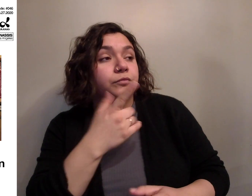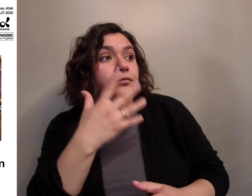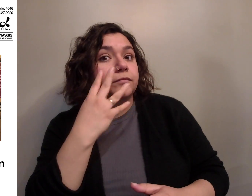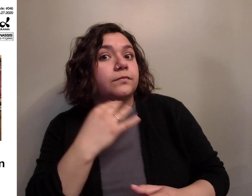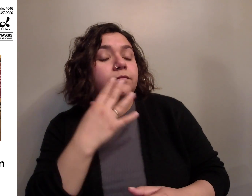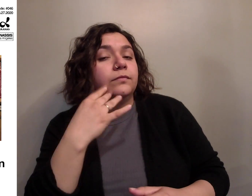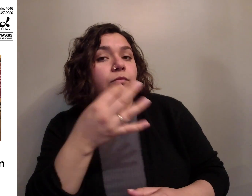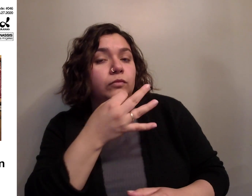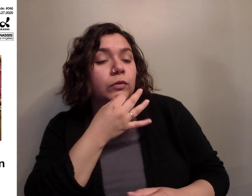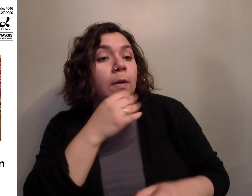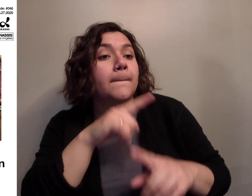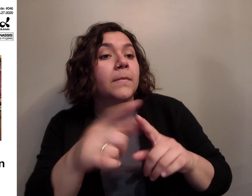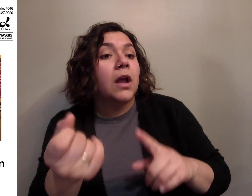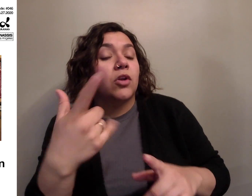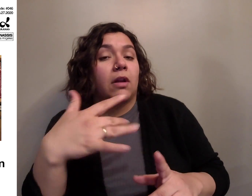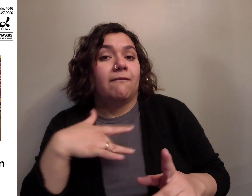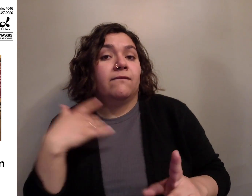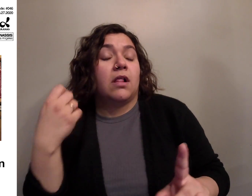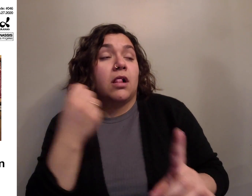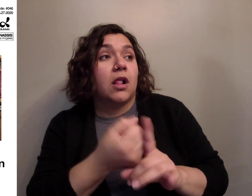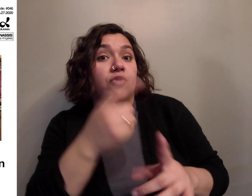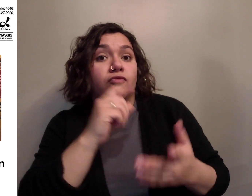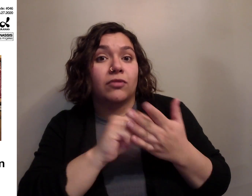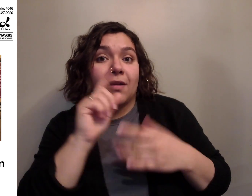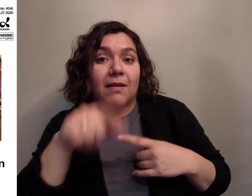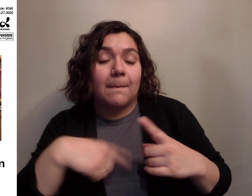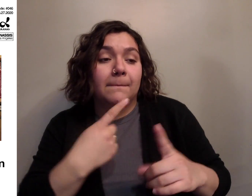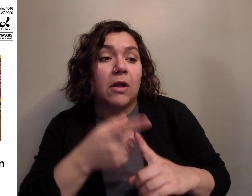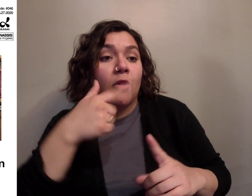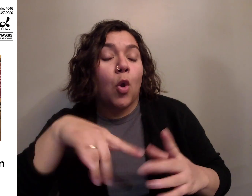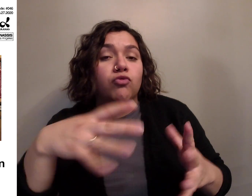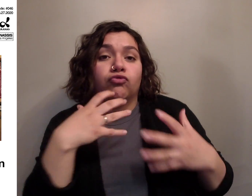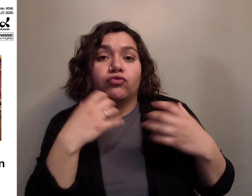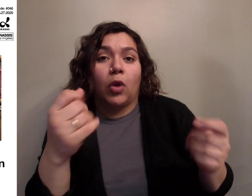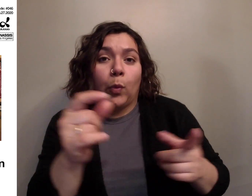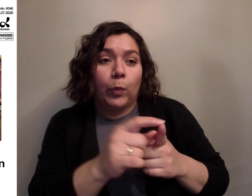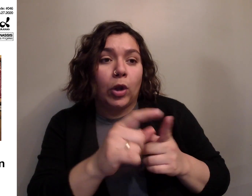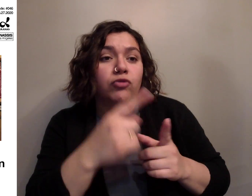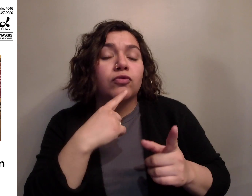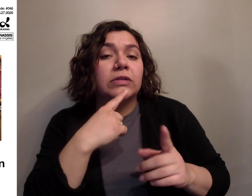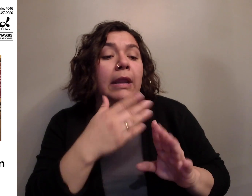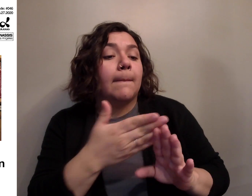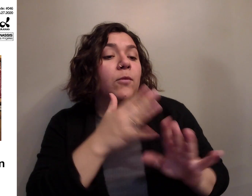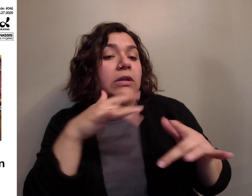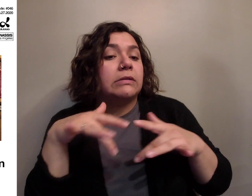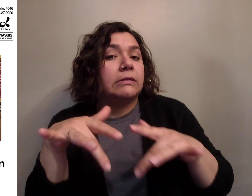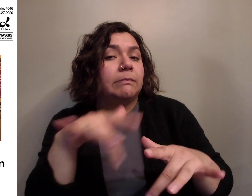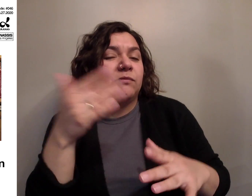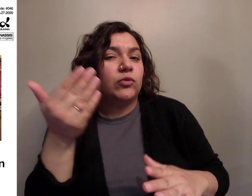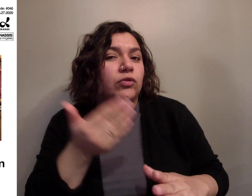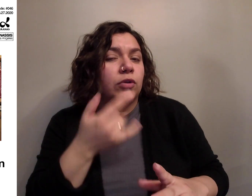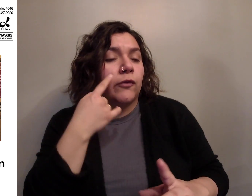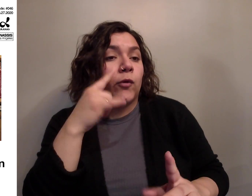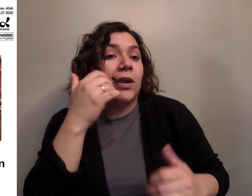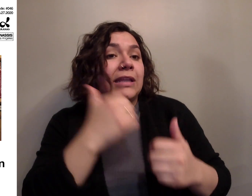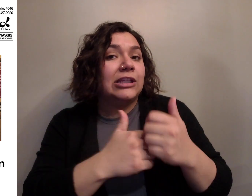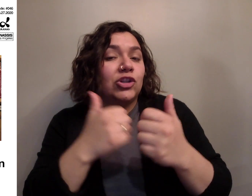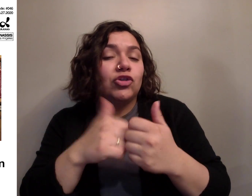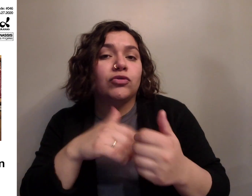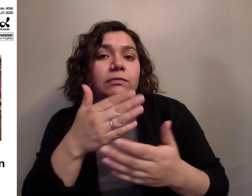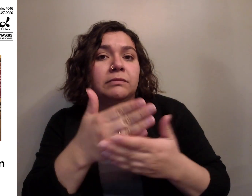now. Yeah, we'll certainly get to that. But what struck me is also what you write about those strong words. You say in a